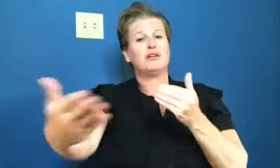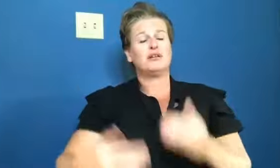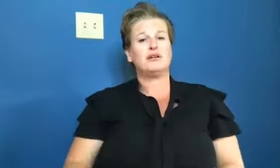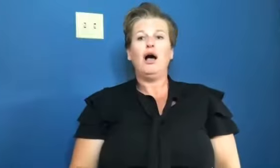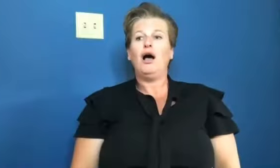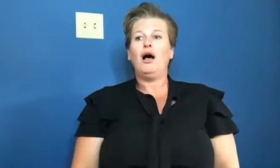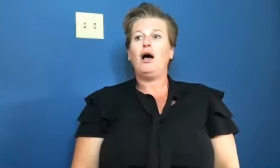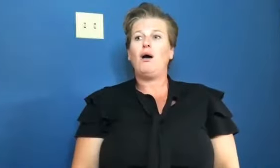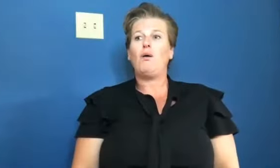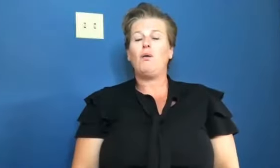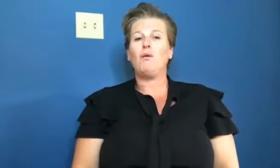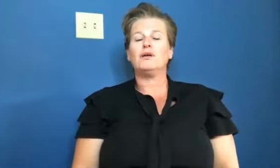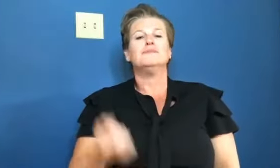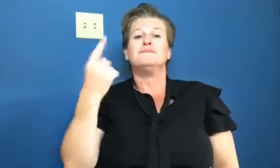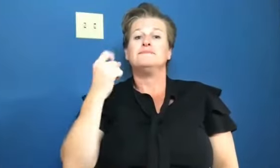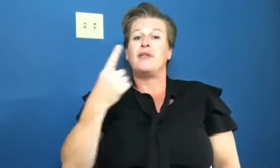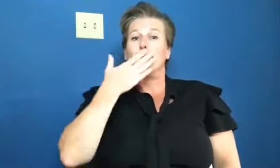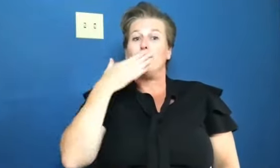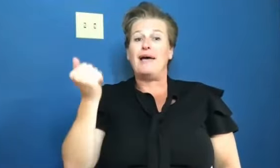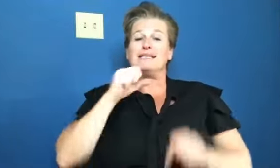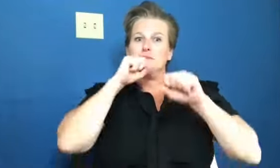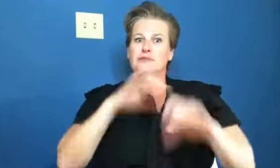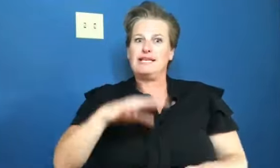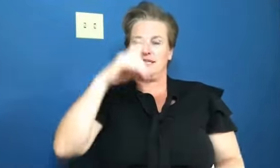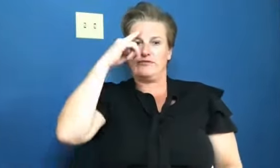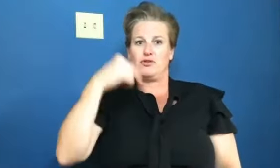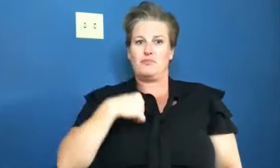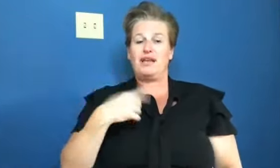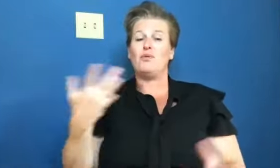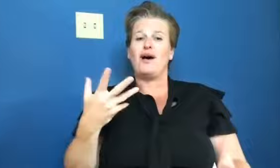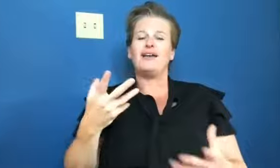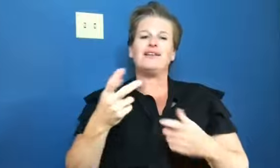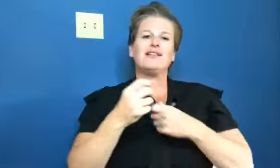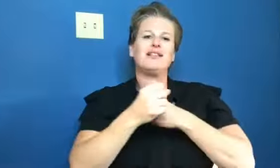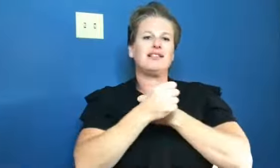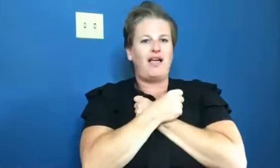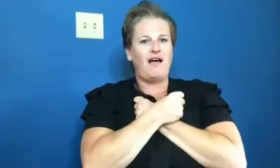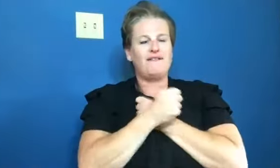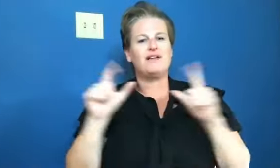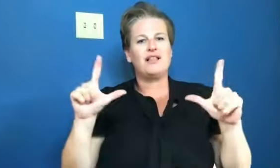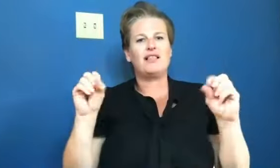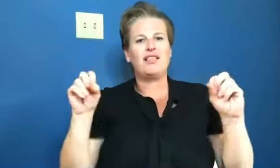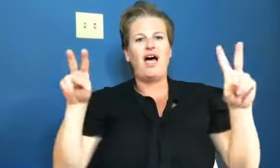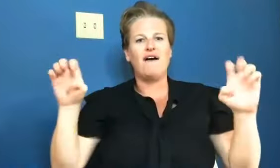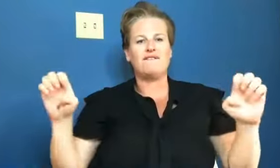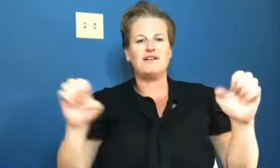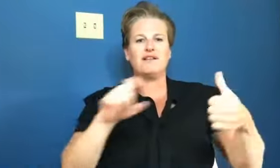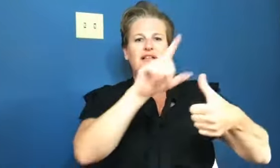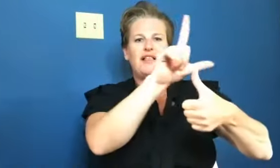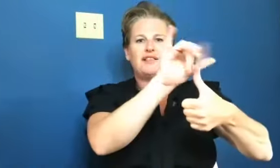one thing, the greatest gift she ever gave to me was love. Love stands for listen, overlook, value, and encourage.